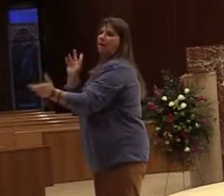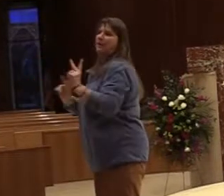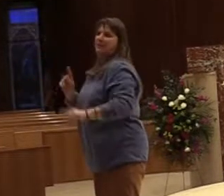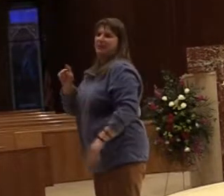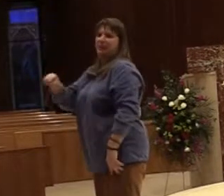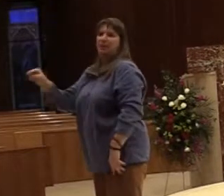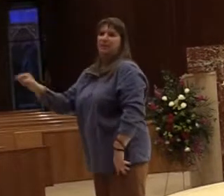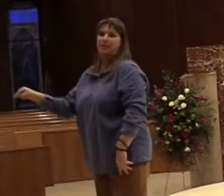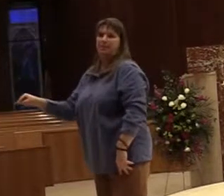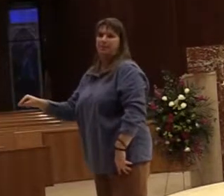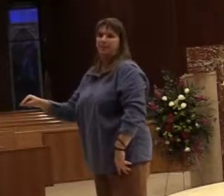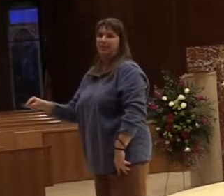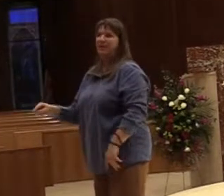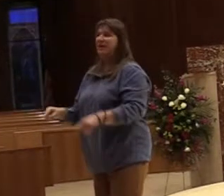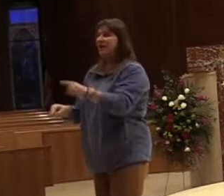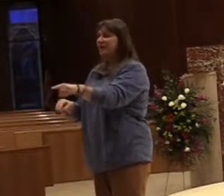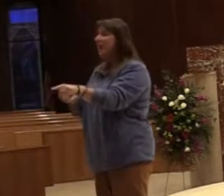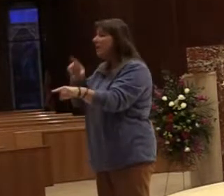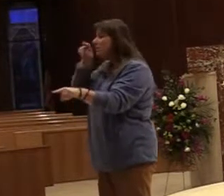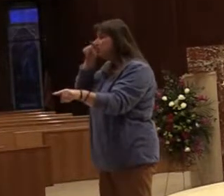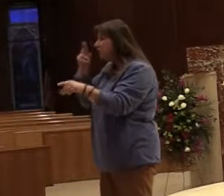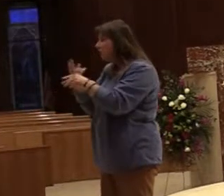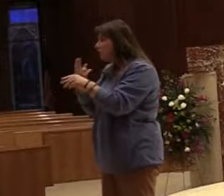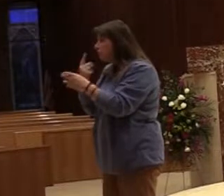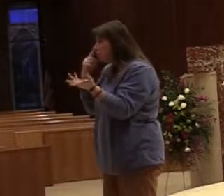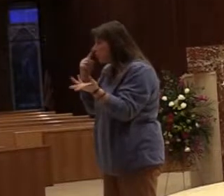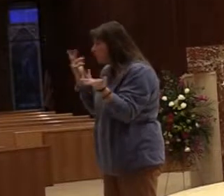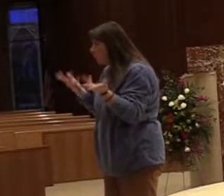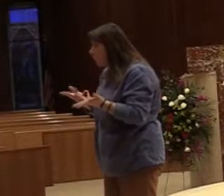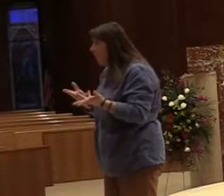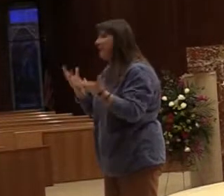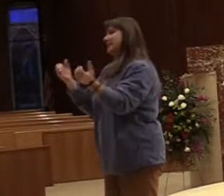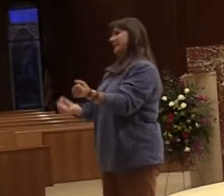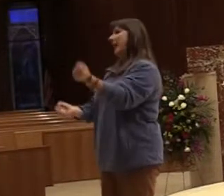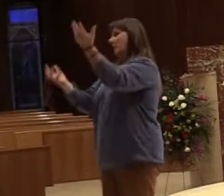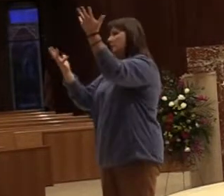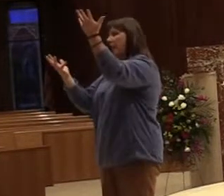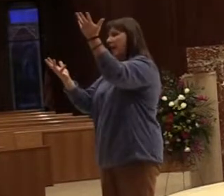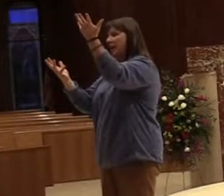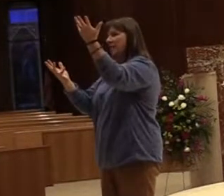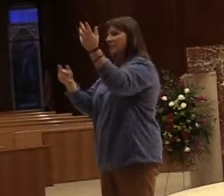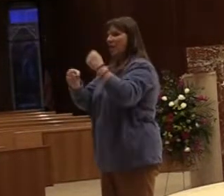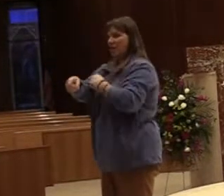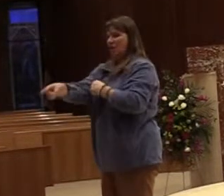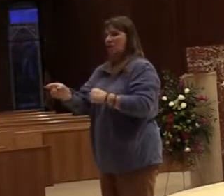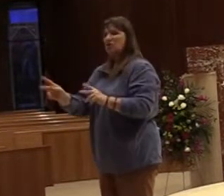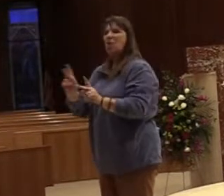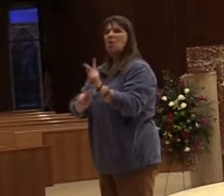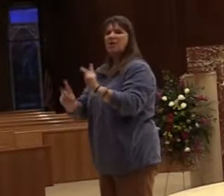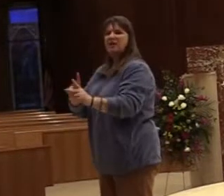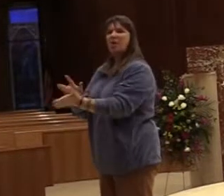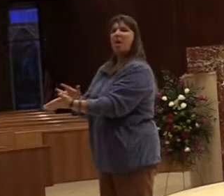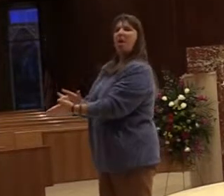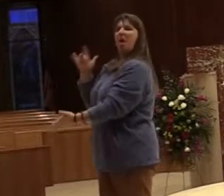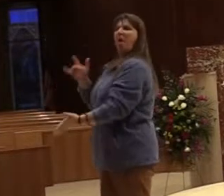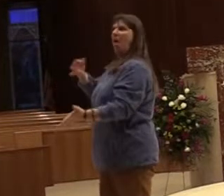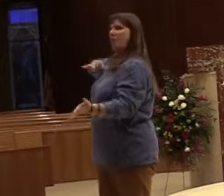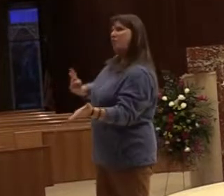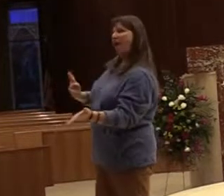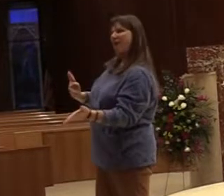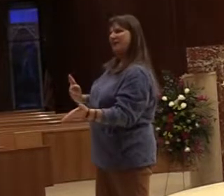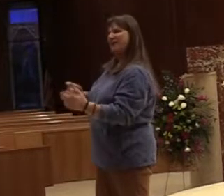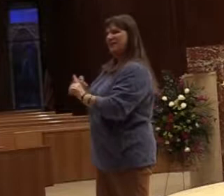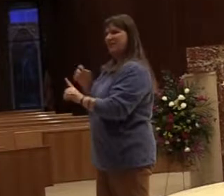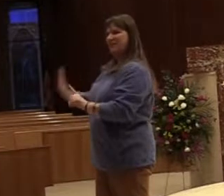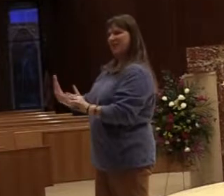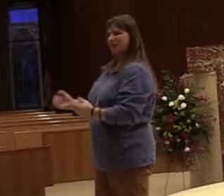in the temple would have been used for a sacrifice. And people extorting the people of God to make a profit off of